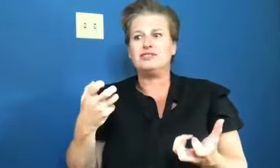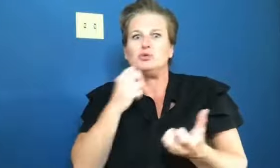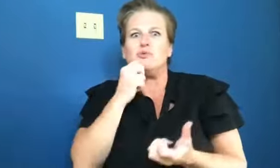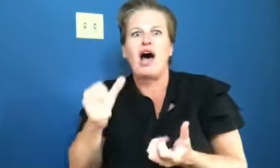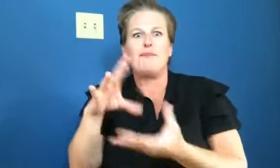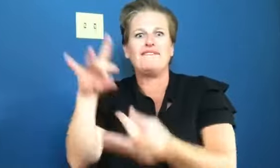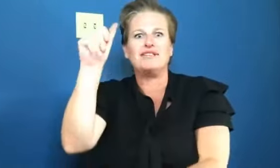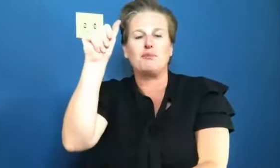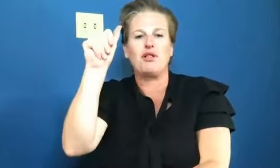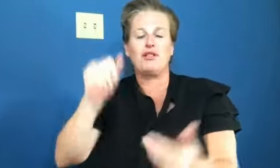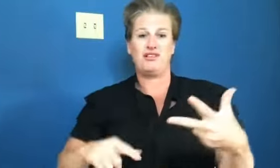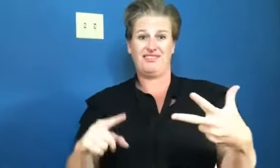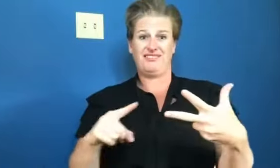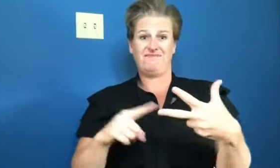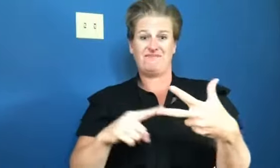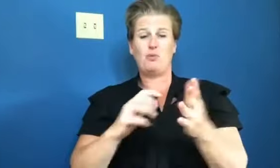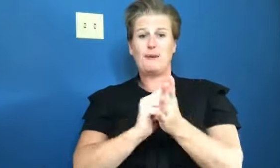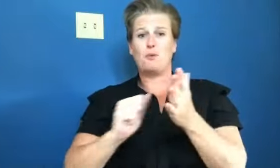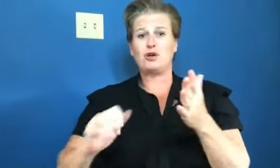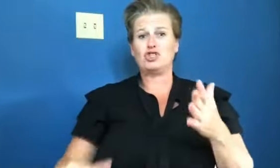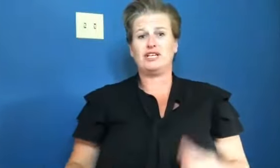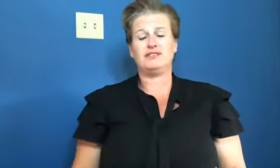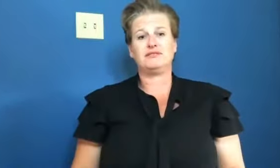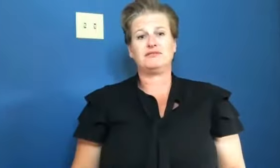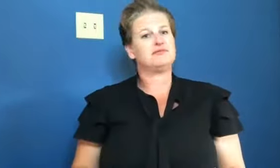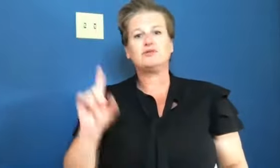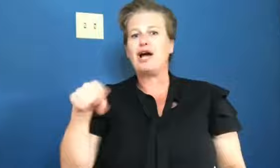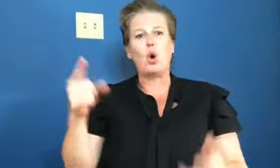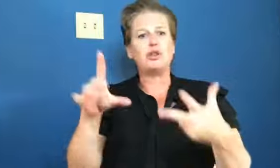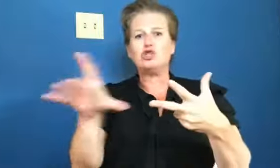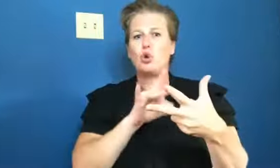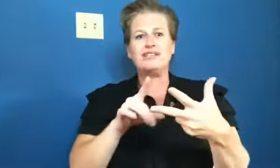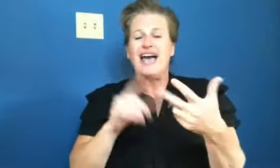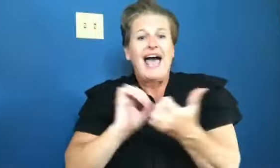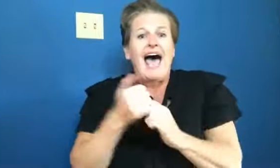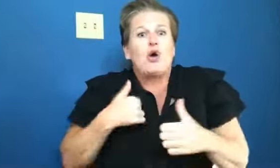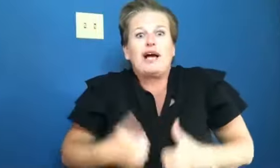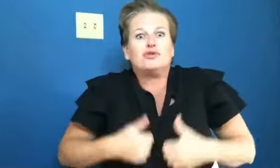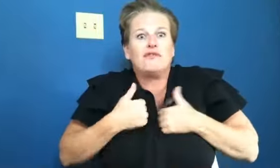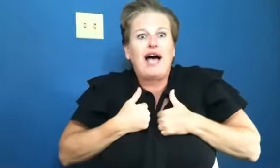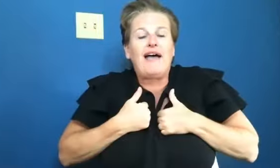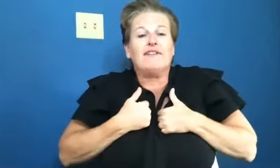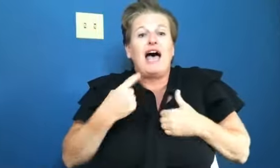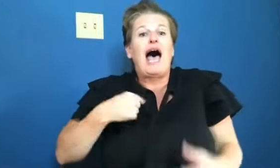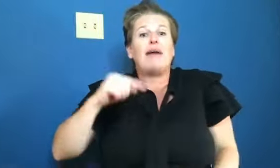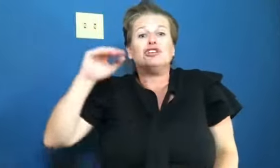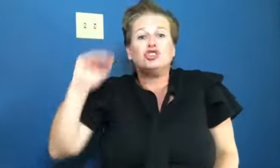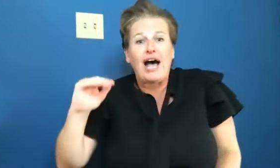make, because I couldn't see how I could survive, because I'm on my own. I'm a child lost in this world, not